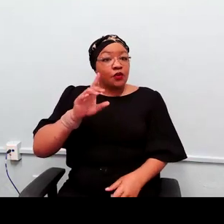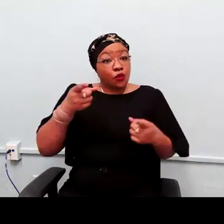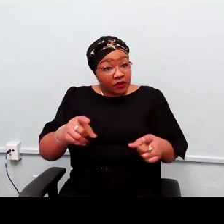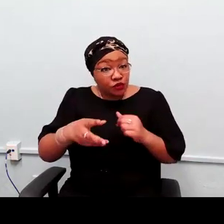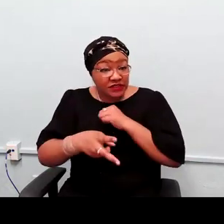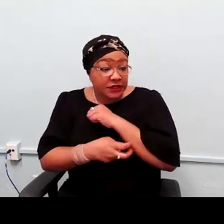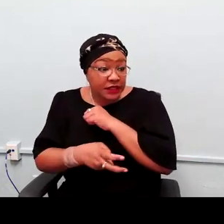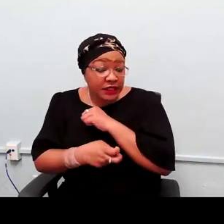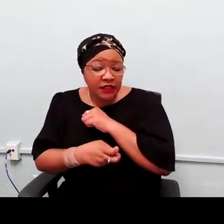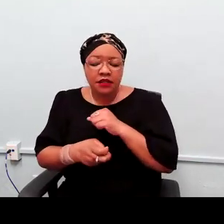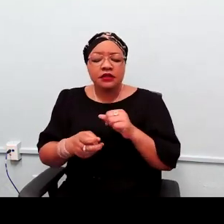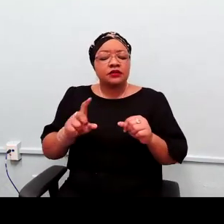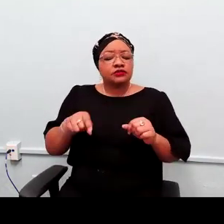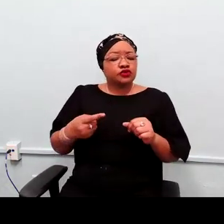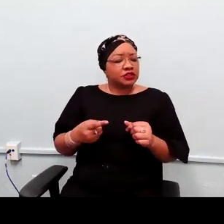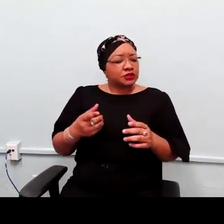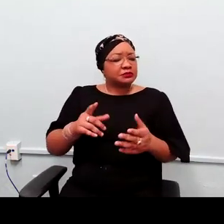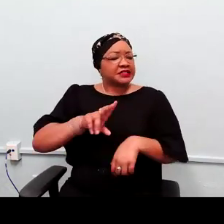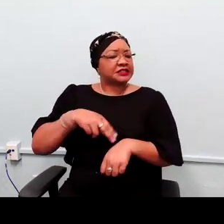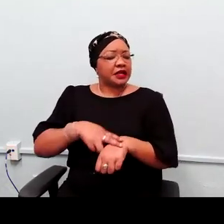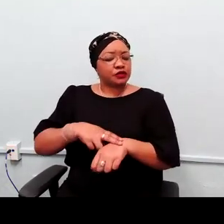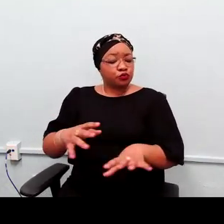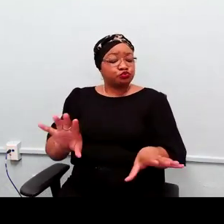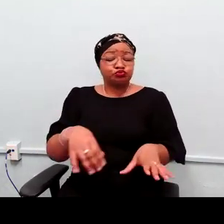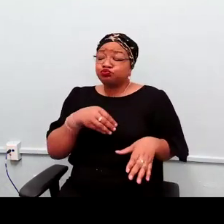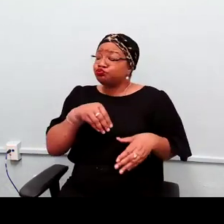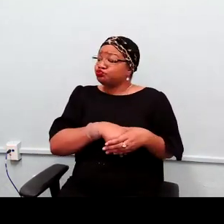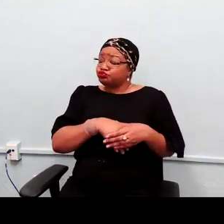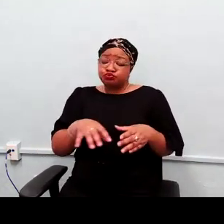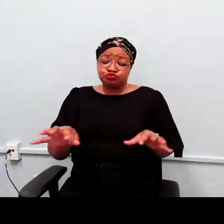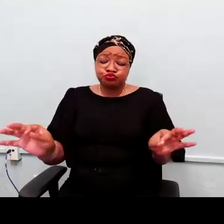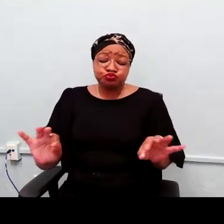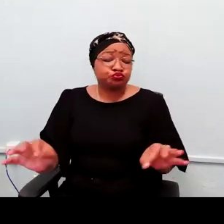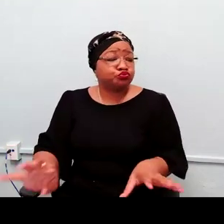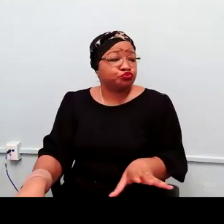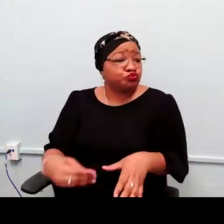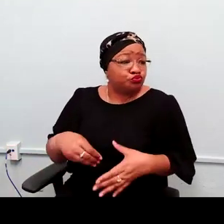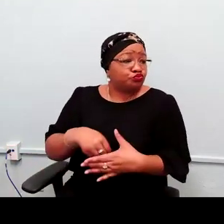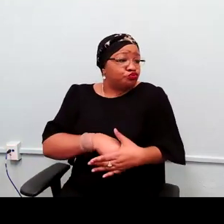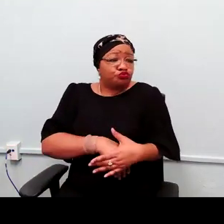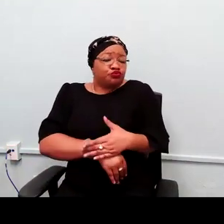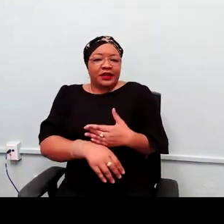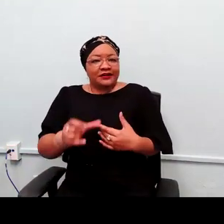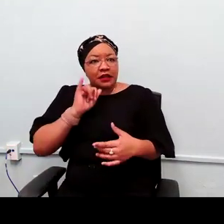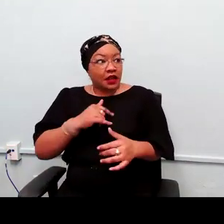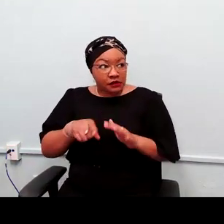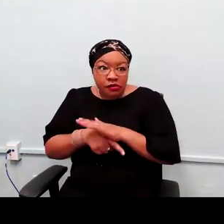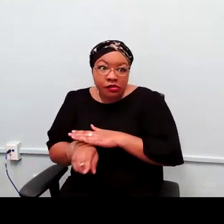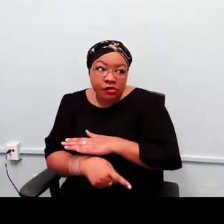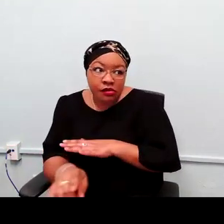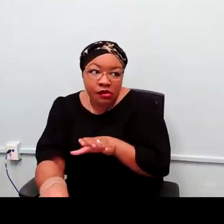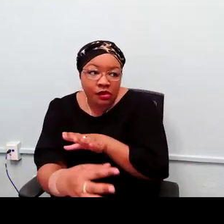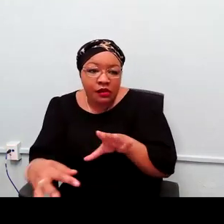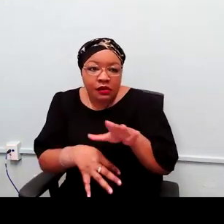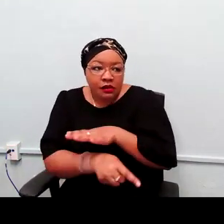stealing. Act like you already own it, like it somehow got misplaced on the shelf by mistake. Ride that motherfucking bike like